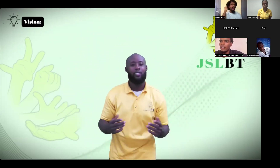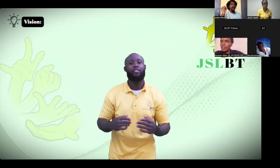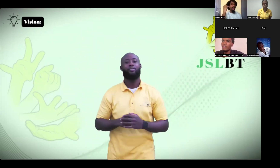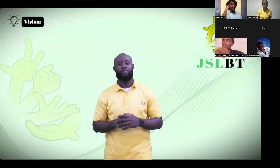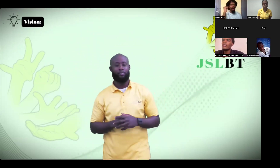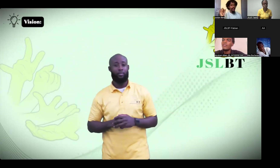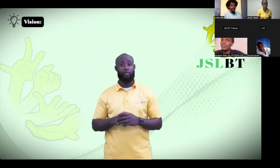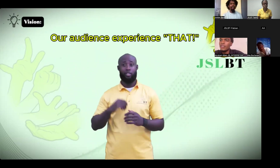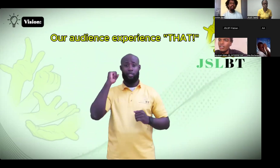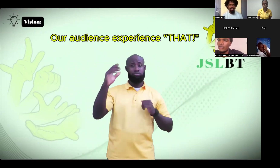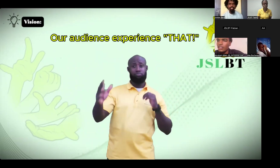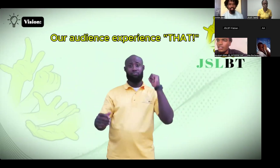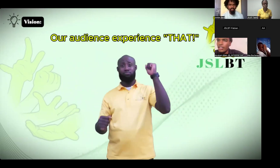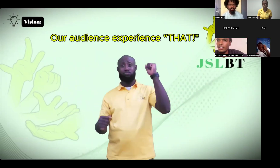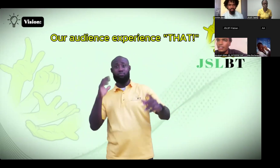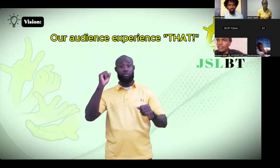the result of this vision is